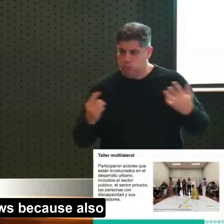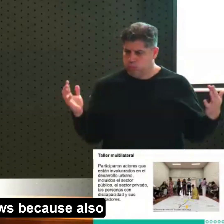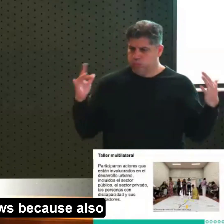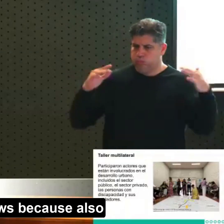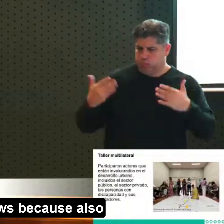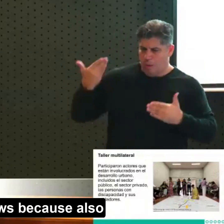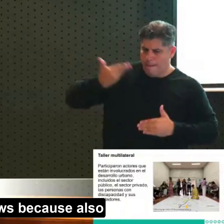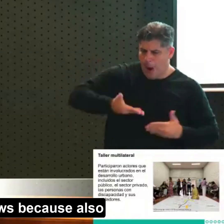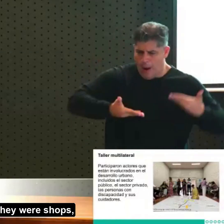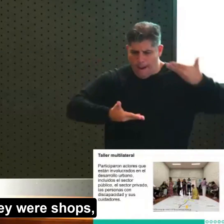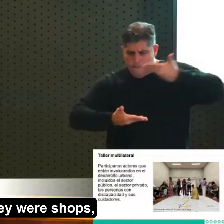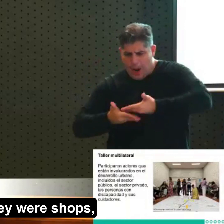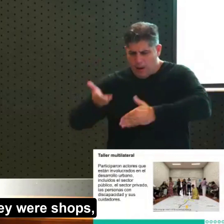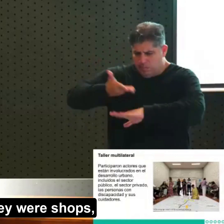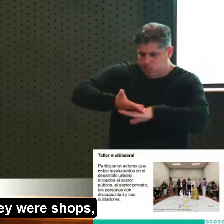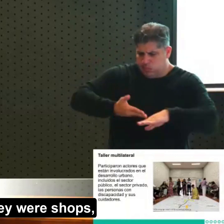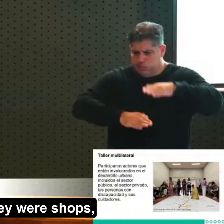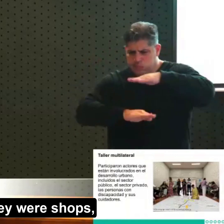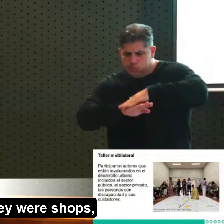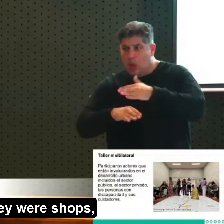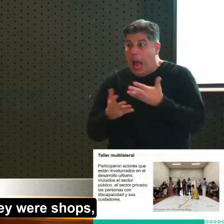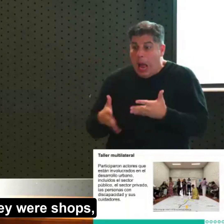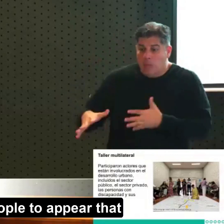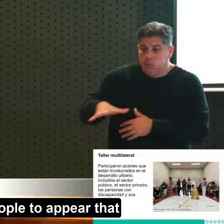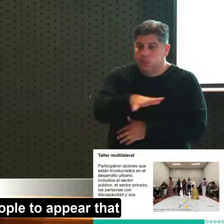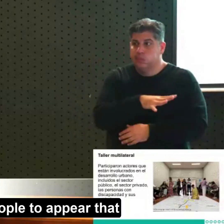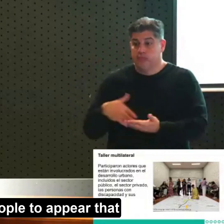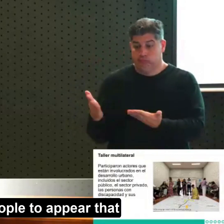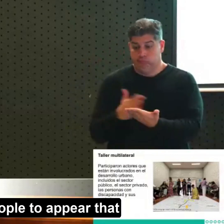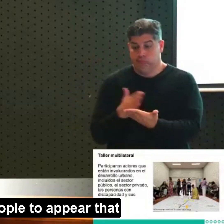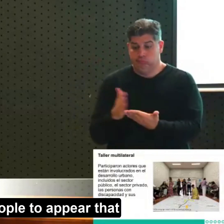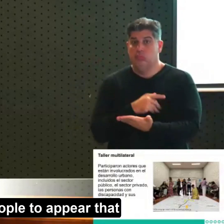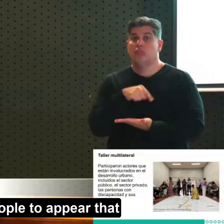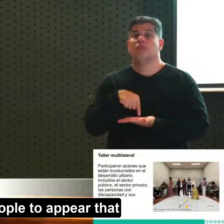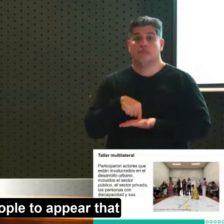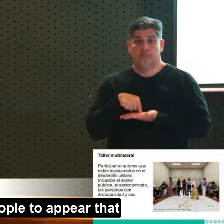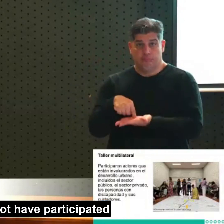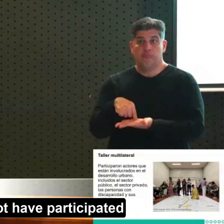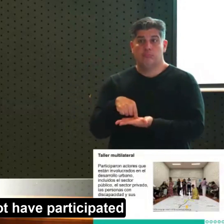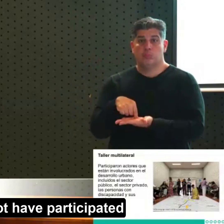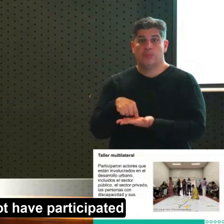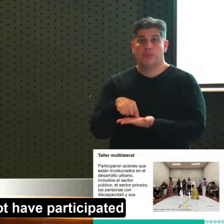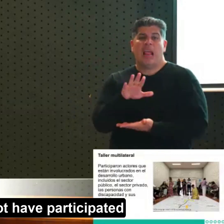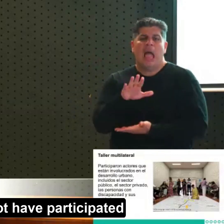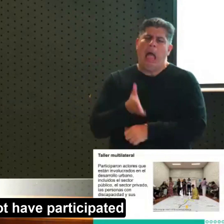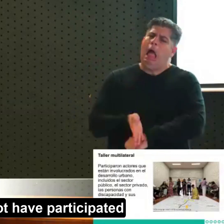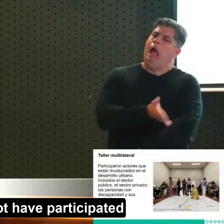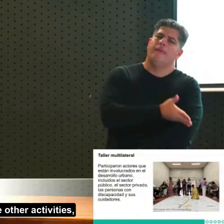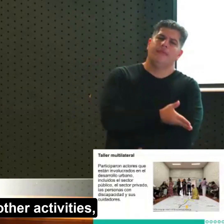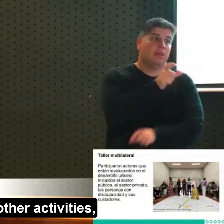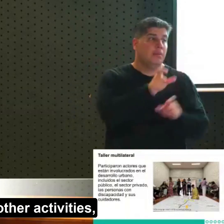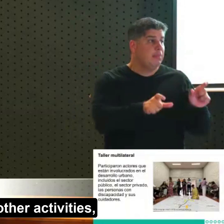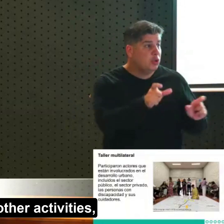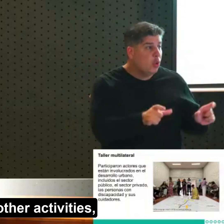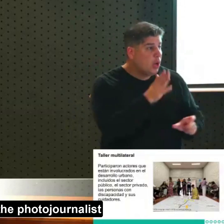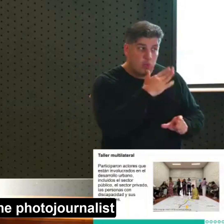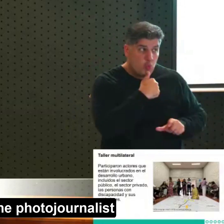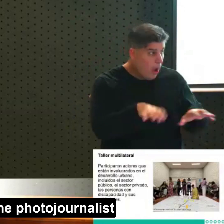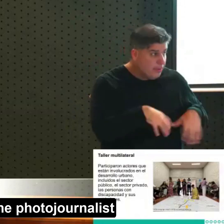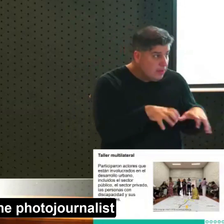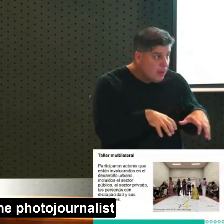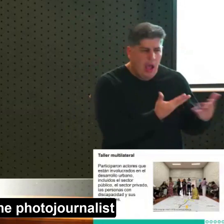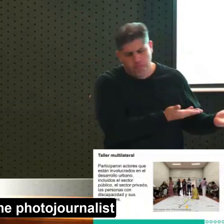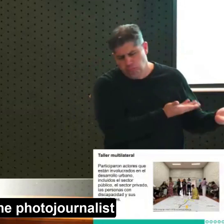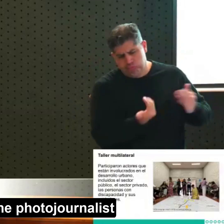the interviews, because also in the workshops, we had people appear that they had not participated in the other